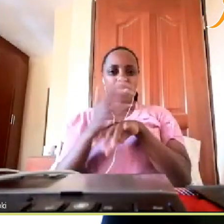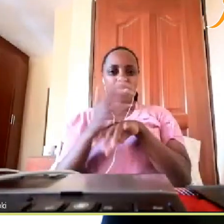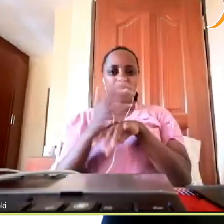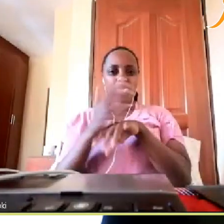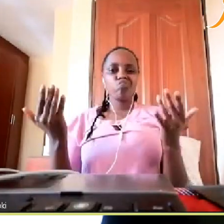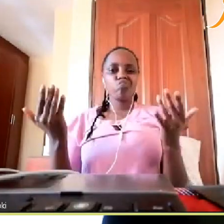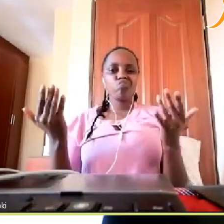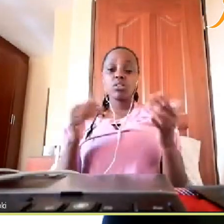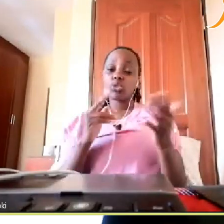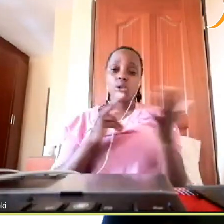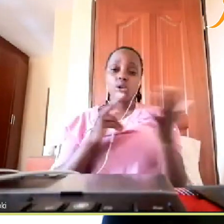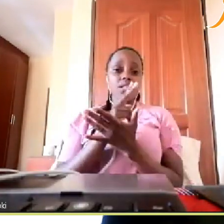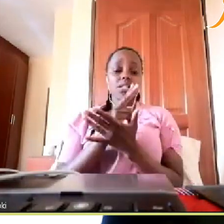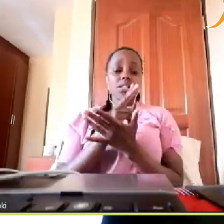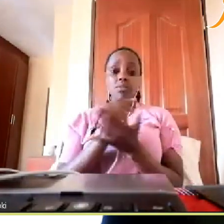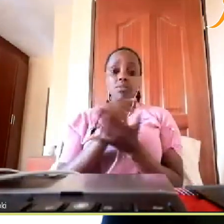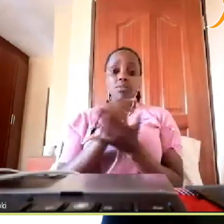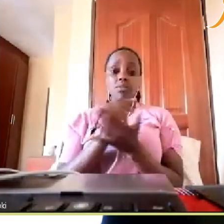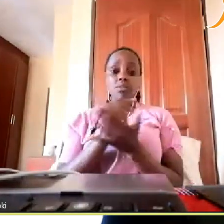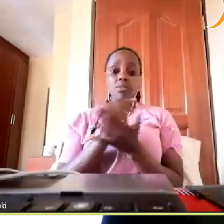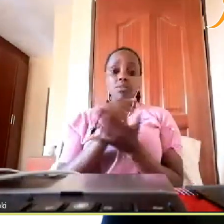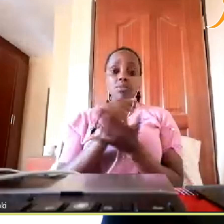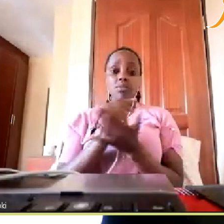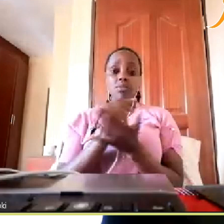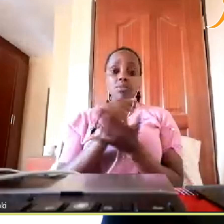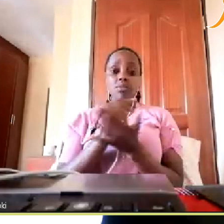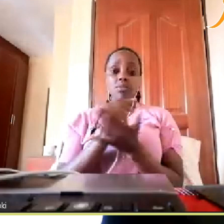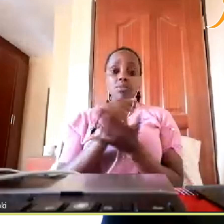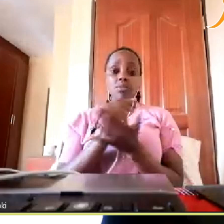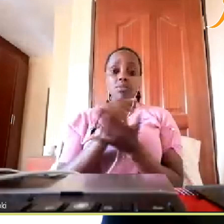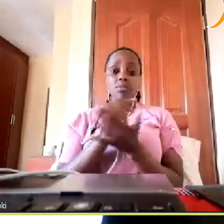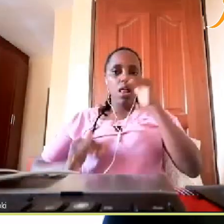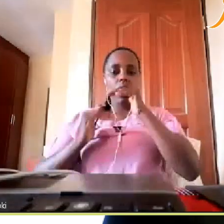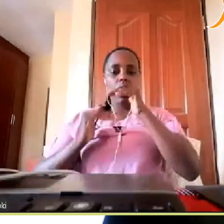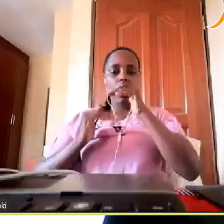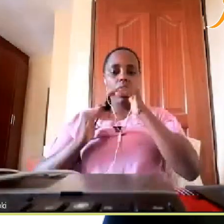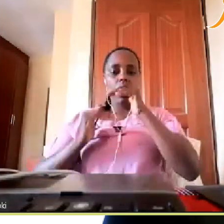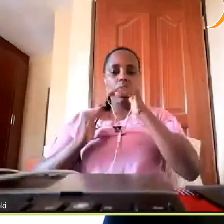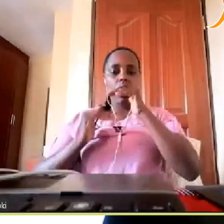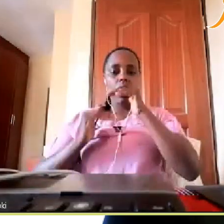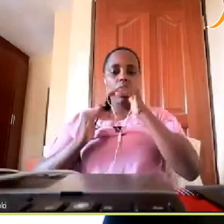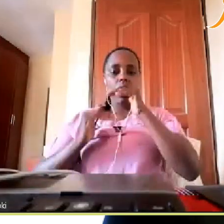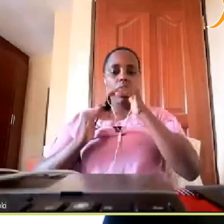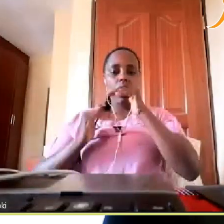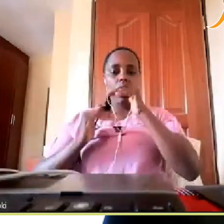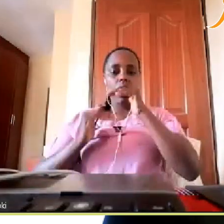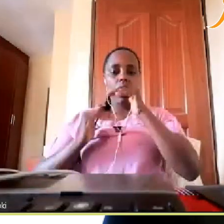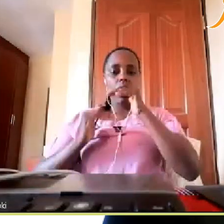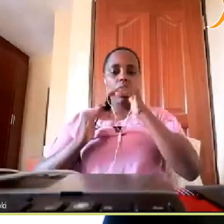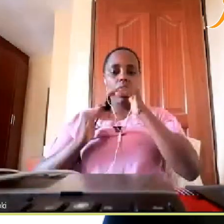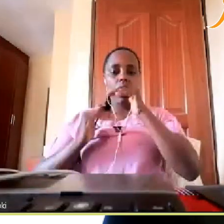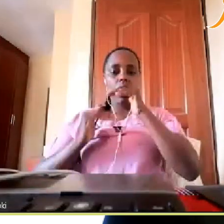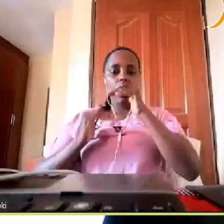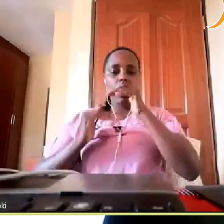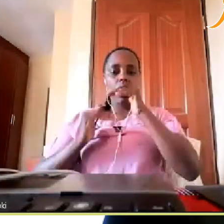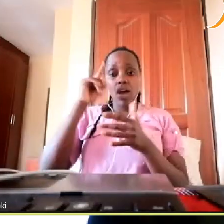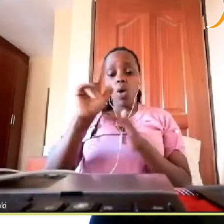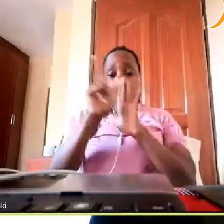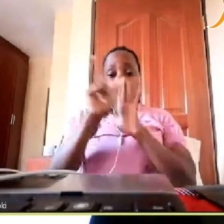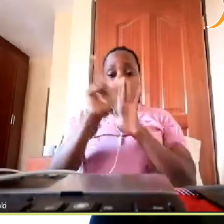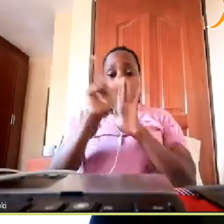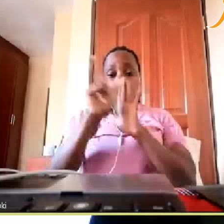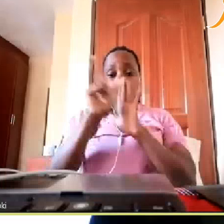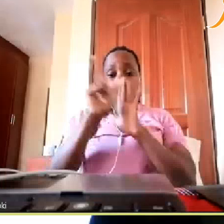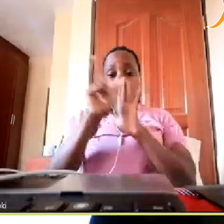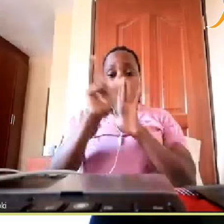again, to be honest, some of our engagements, we limit them to the engagement, especially as a network.